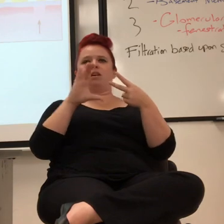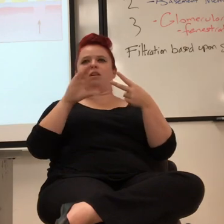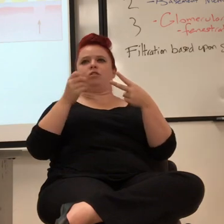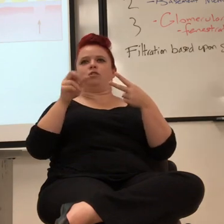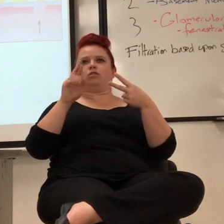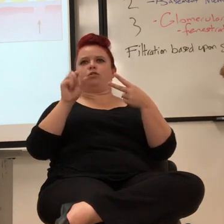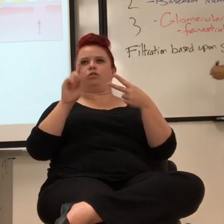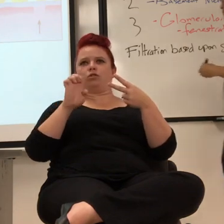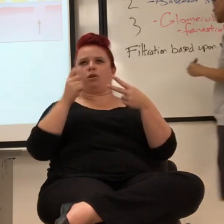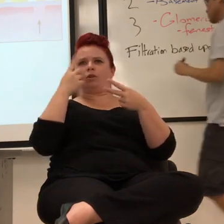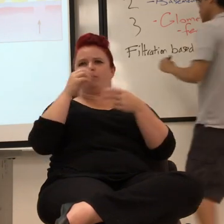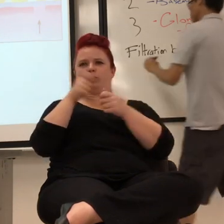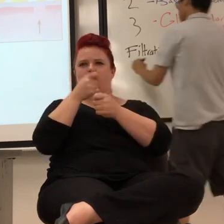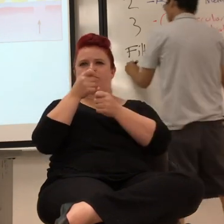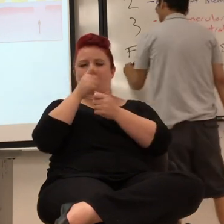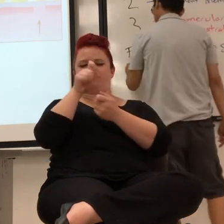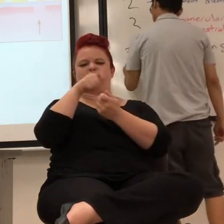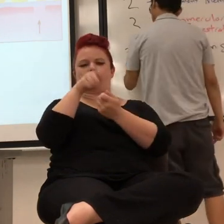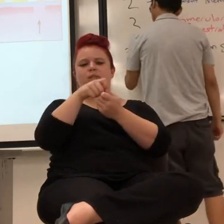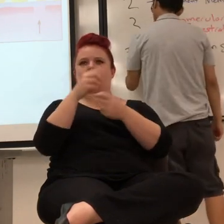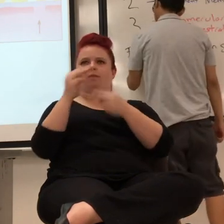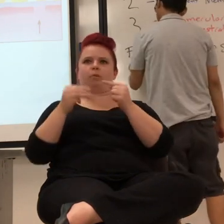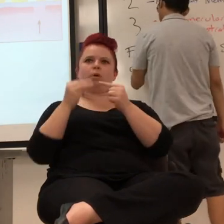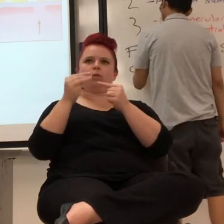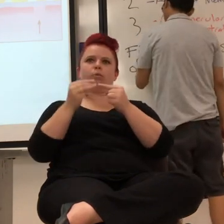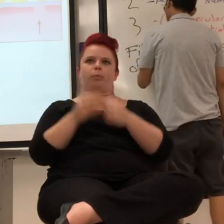of a given molecule.